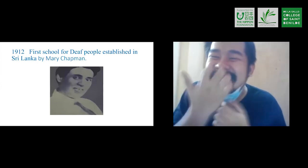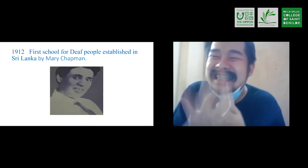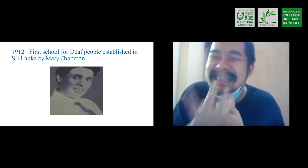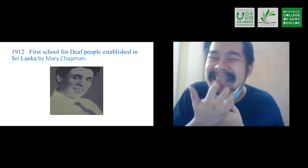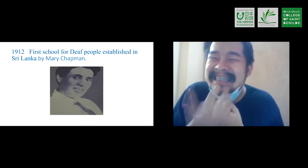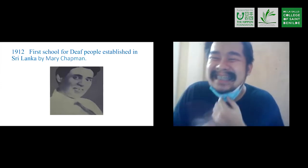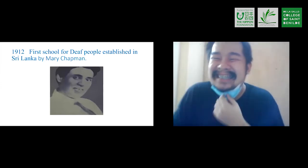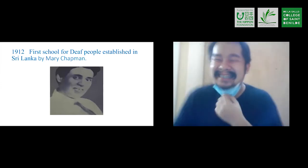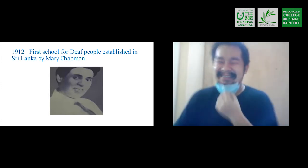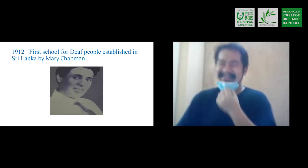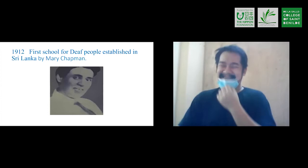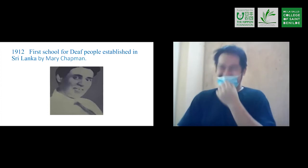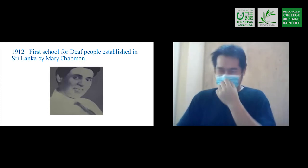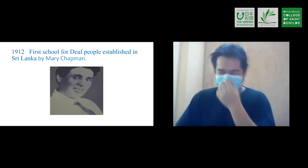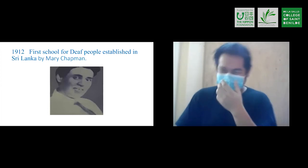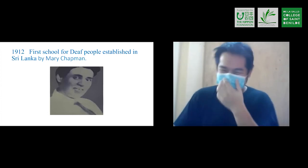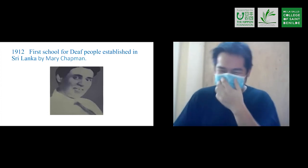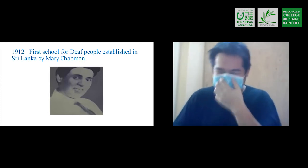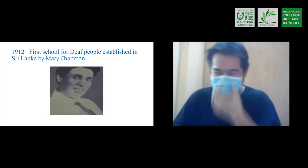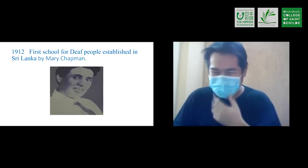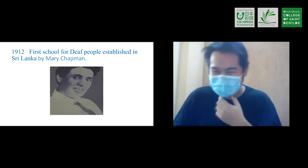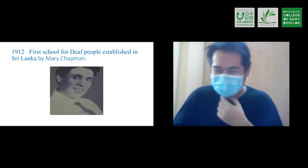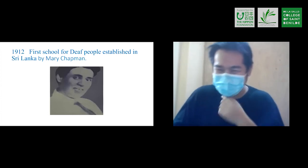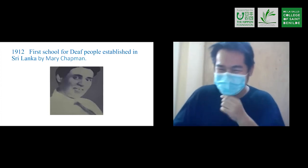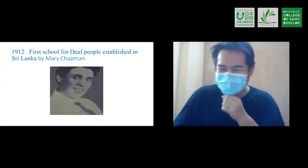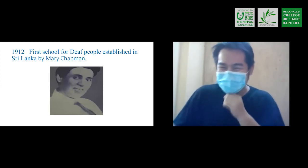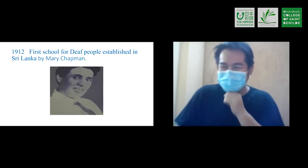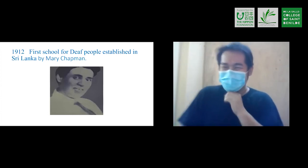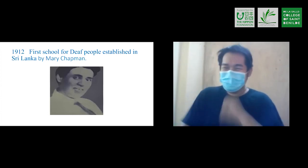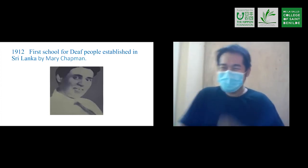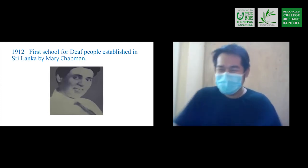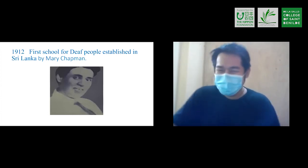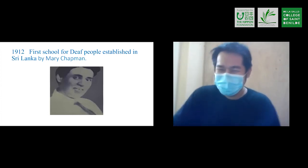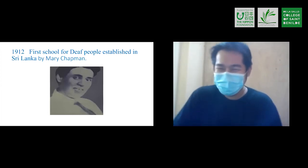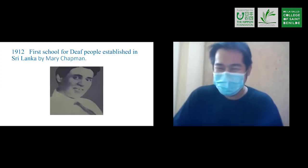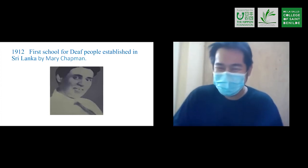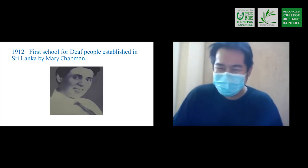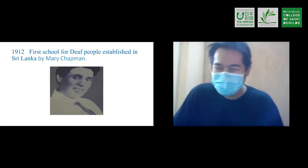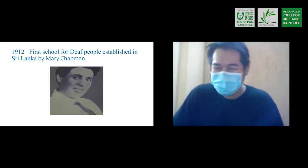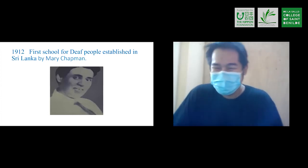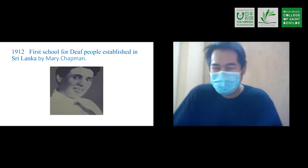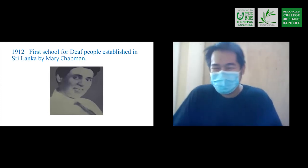because of my teeth. Sorry, this is, okay,